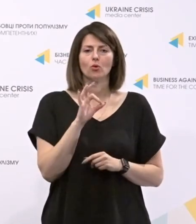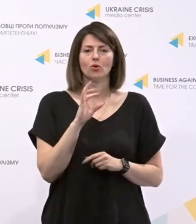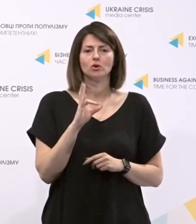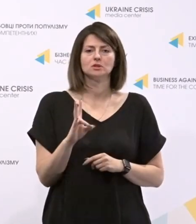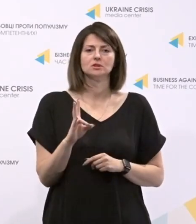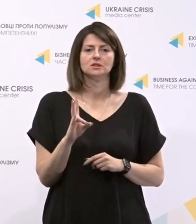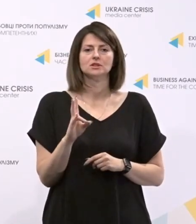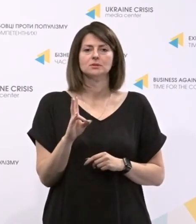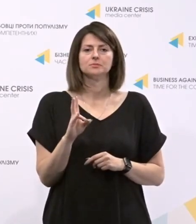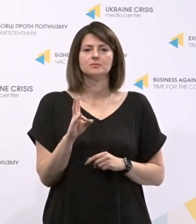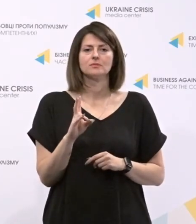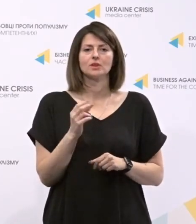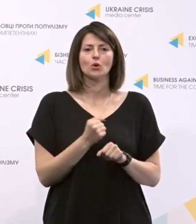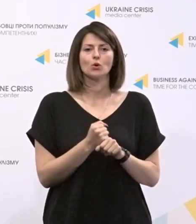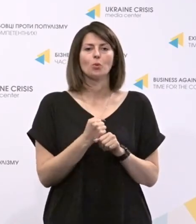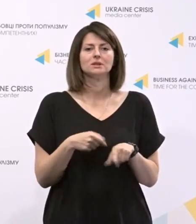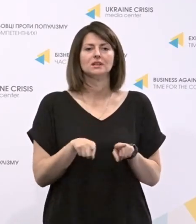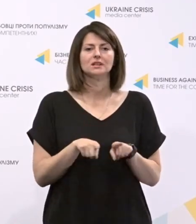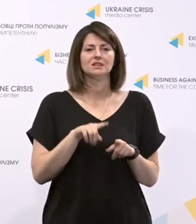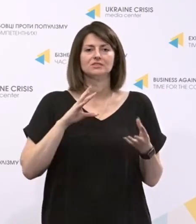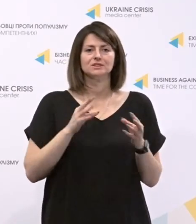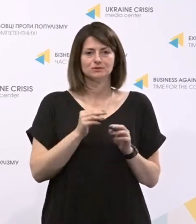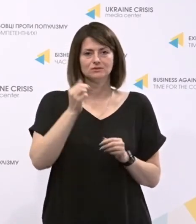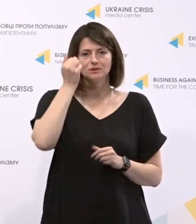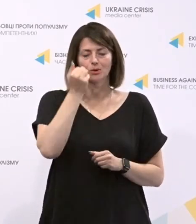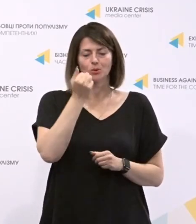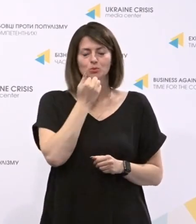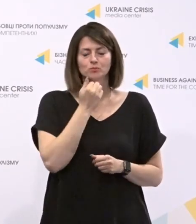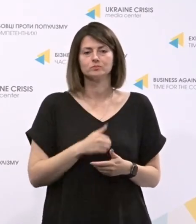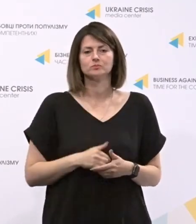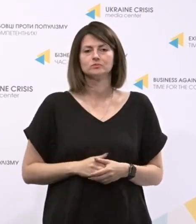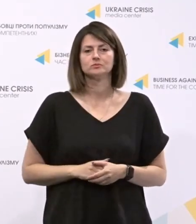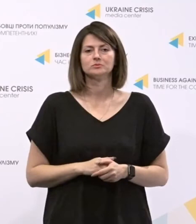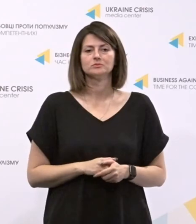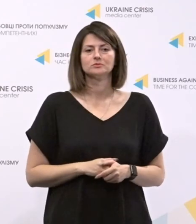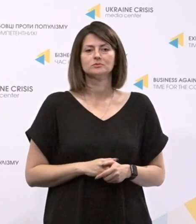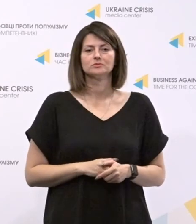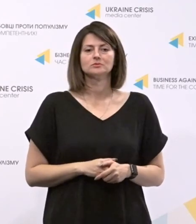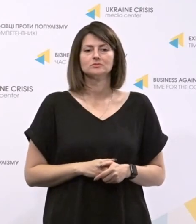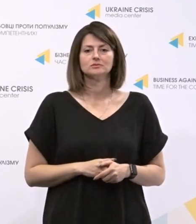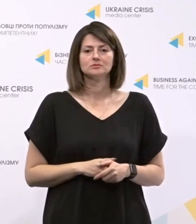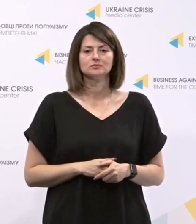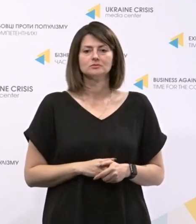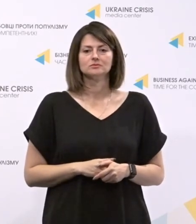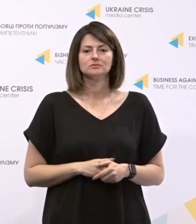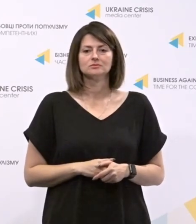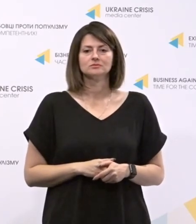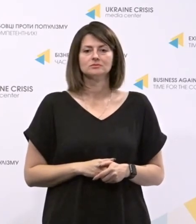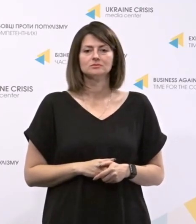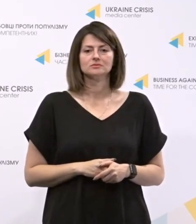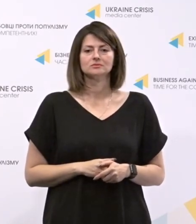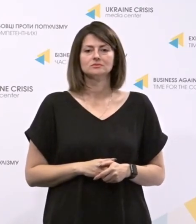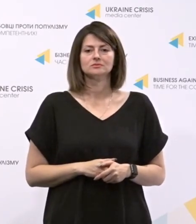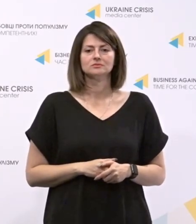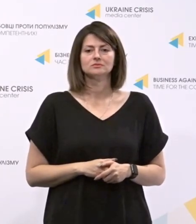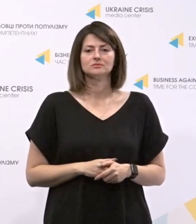that if there are hostilities or some extreme situations. So how did you arrive at that positive conclusion?